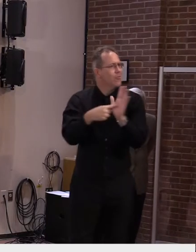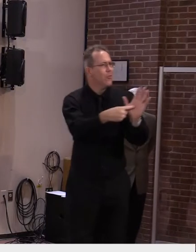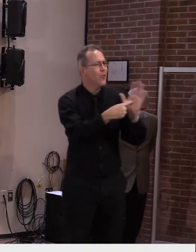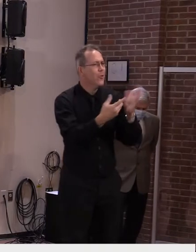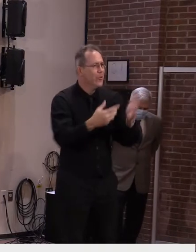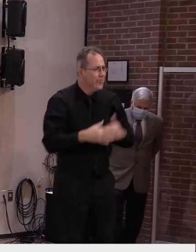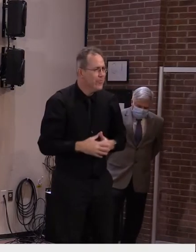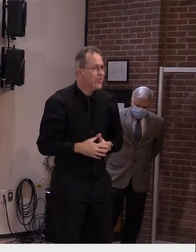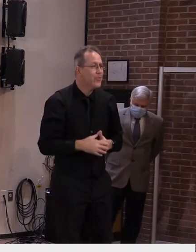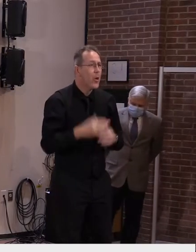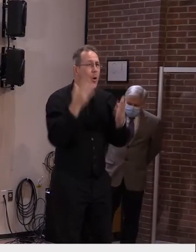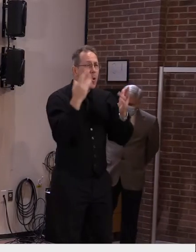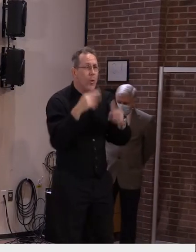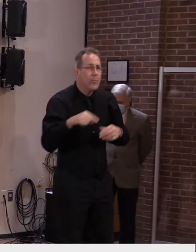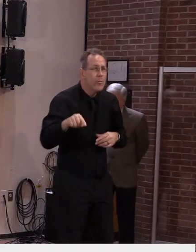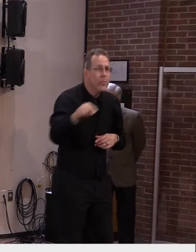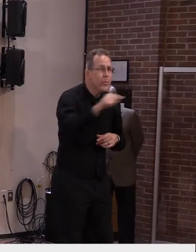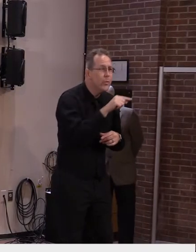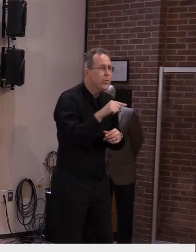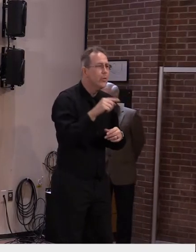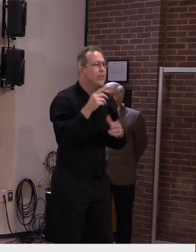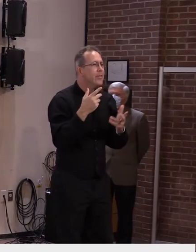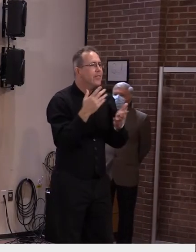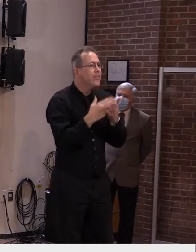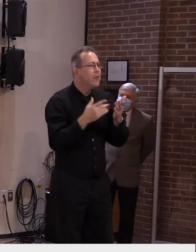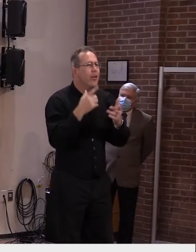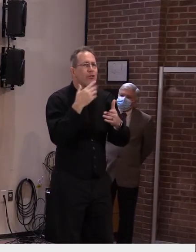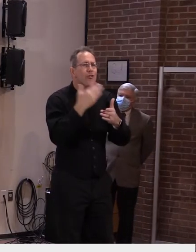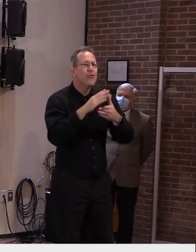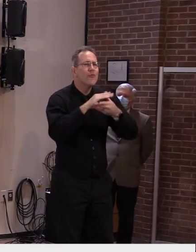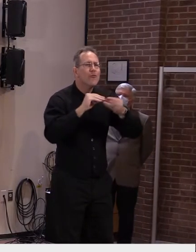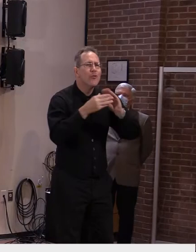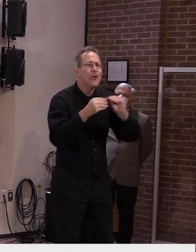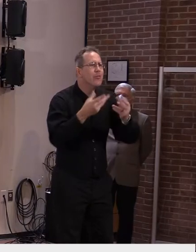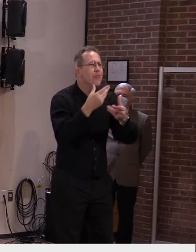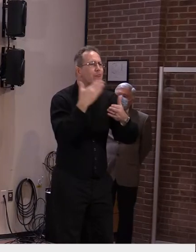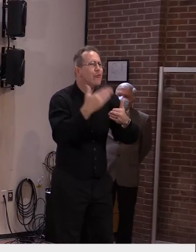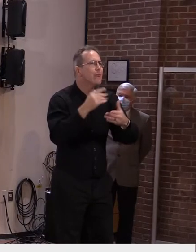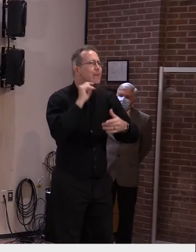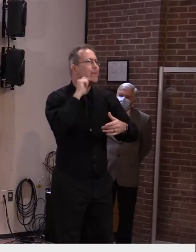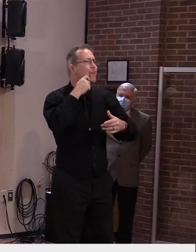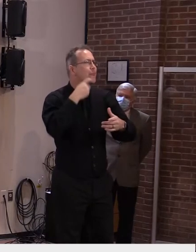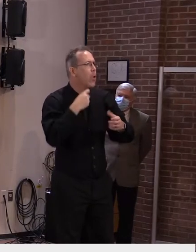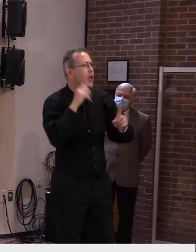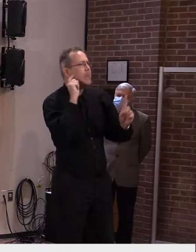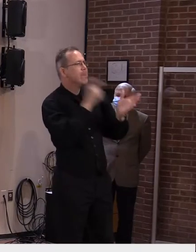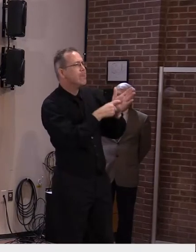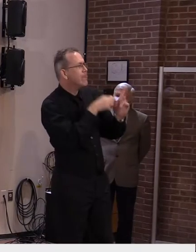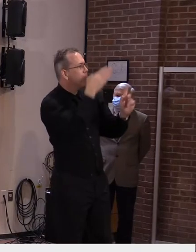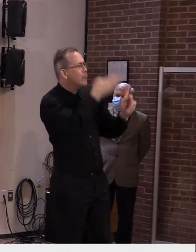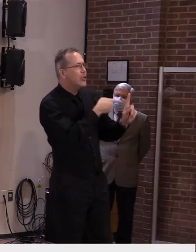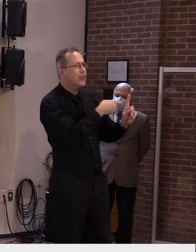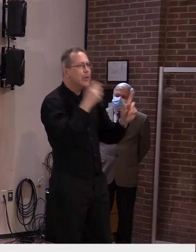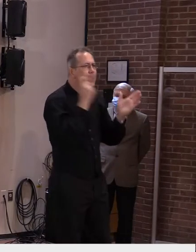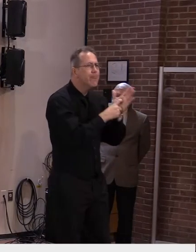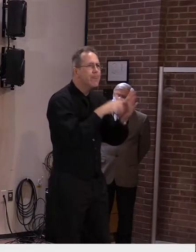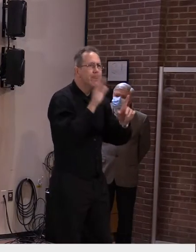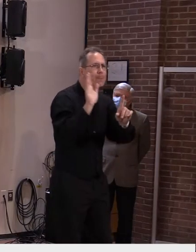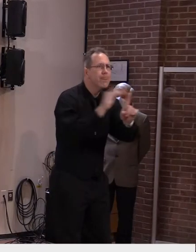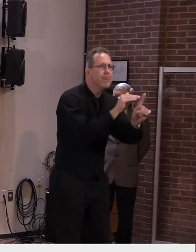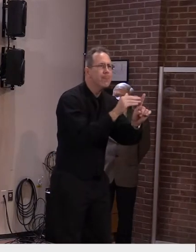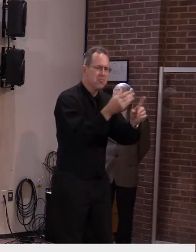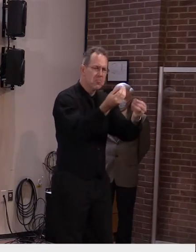We hope that this will promote and enhance, again, the acts of kindness that are happening every day that